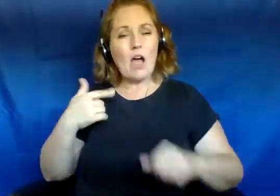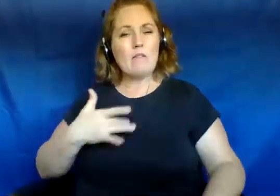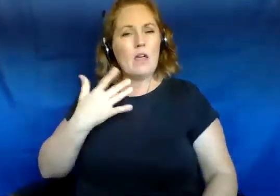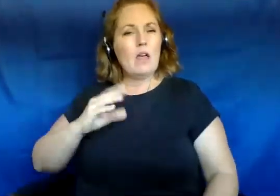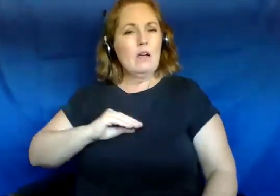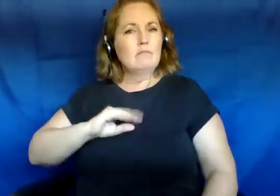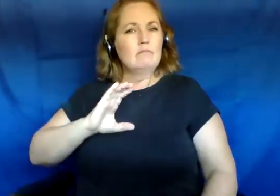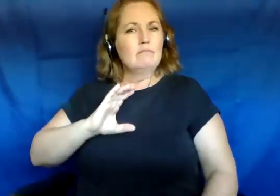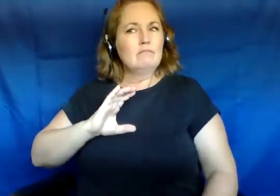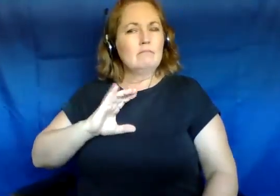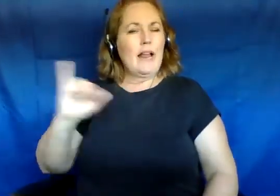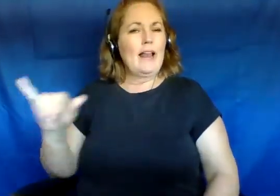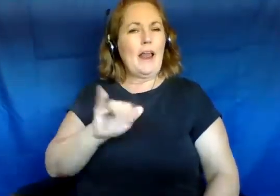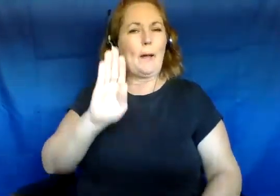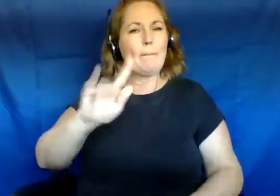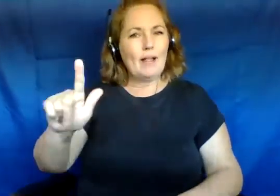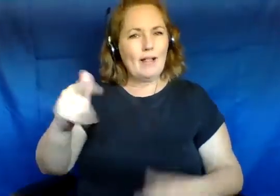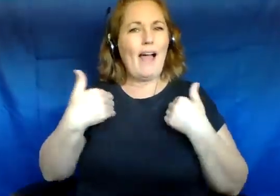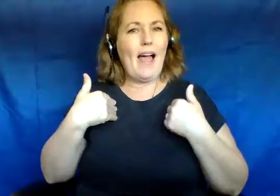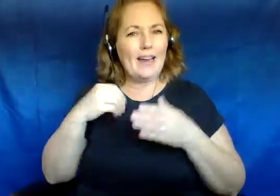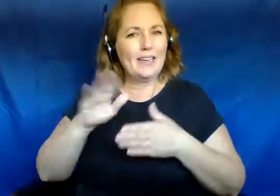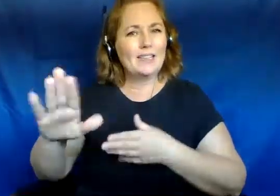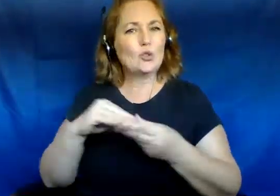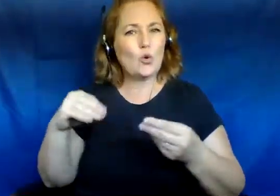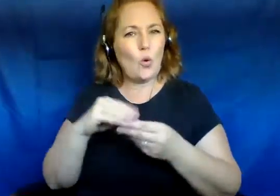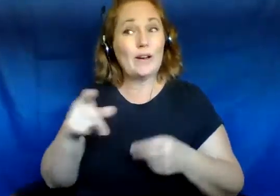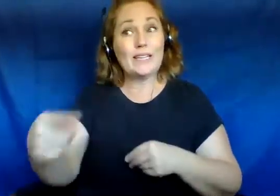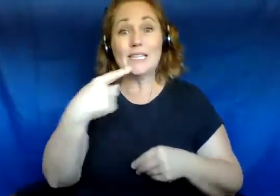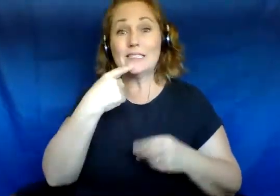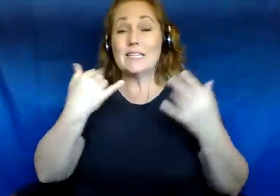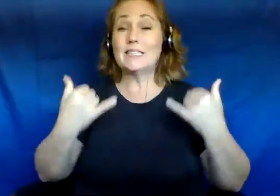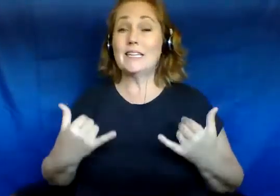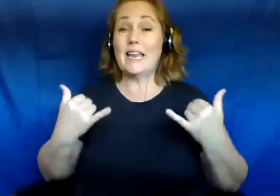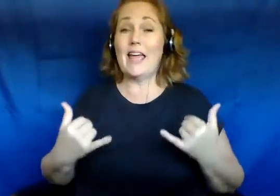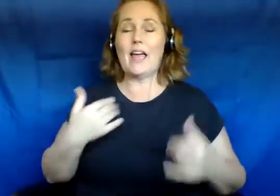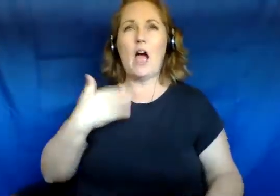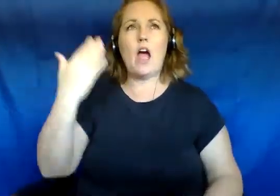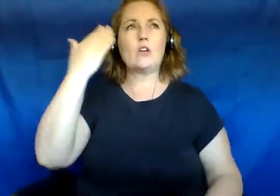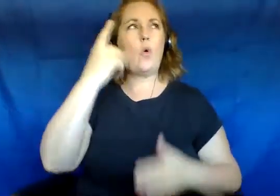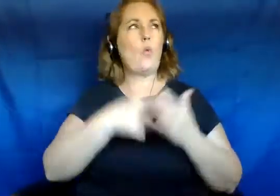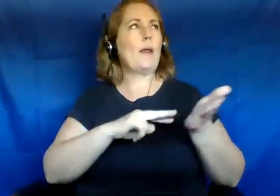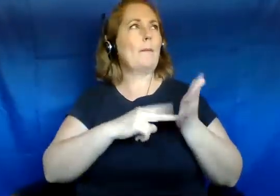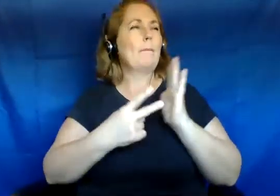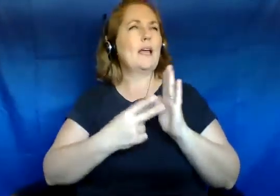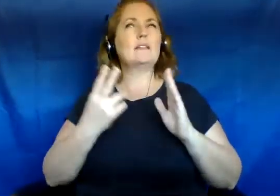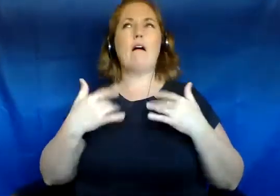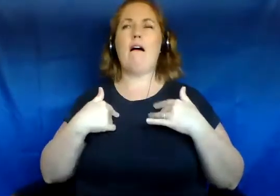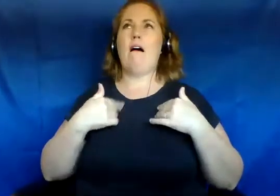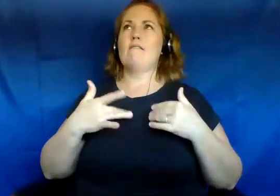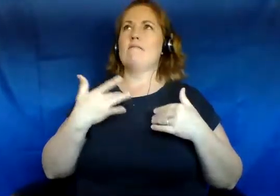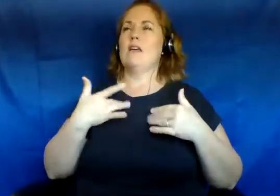Bill had in Bill's story. And he said, today I know usefulness. Today I know